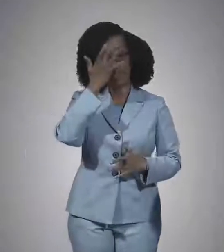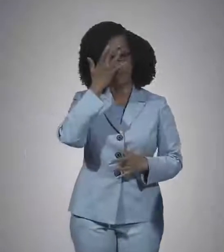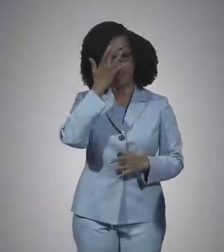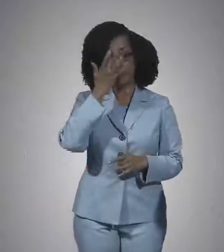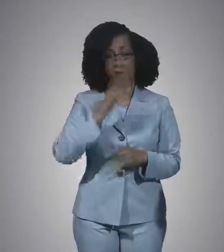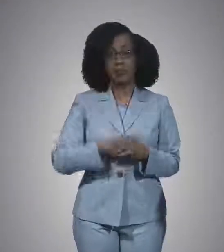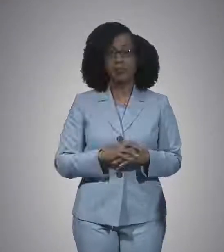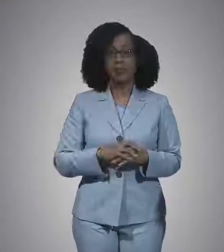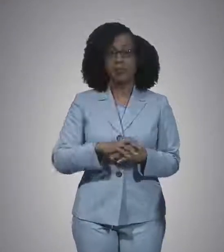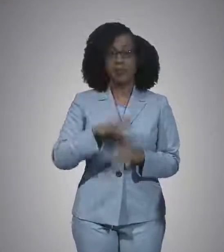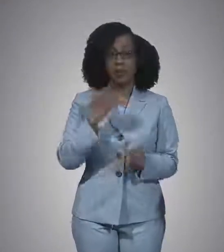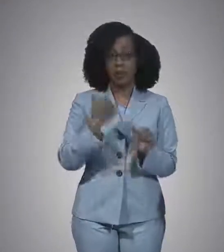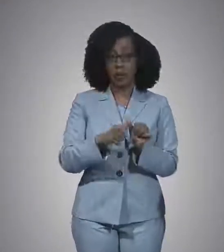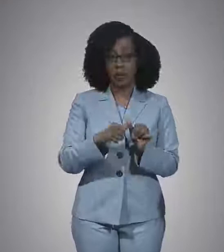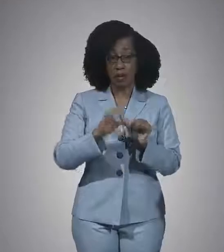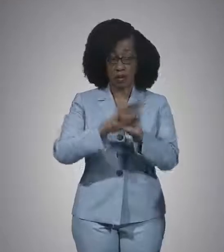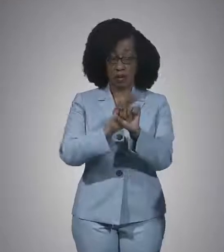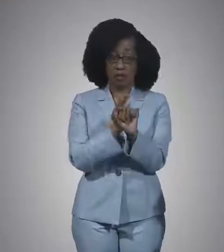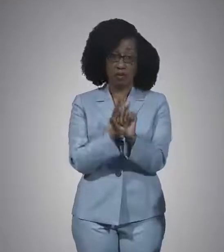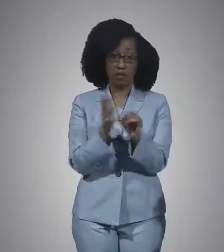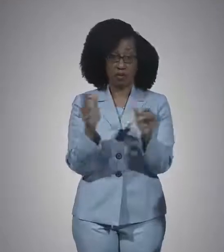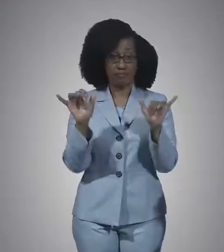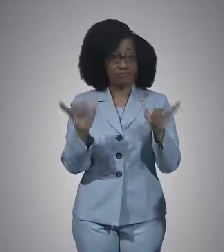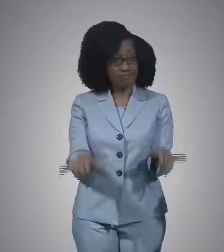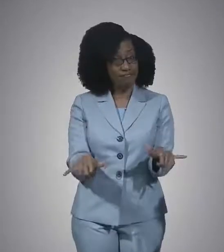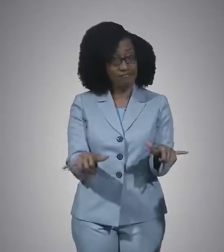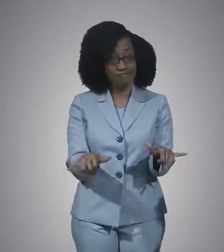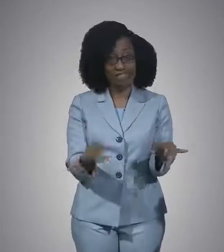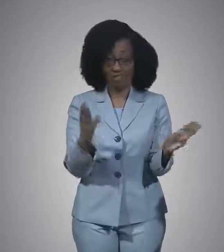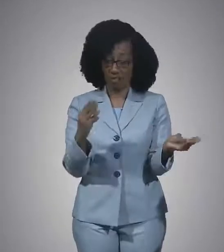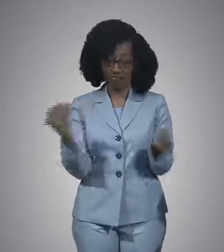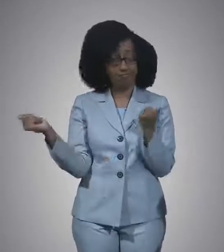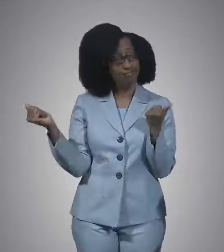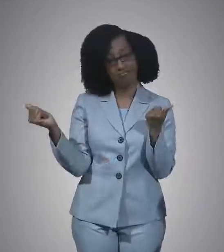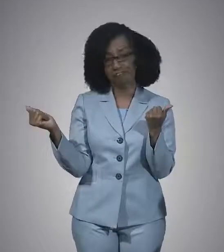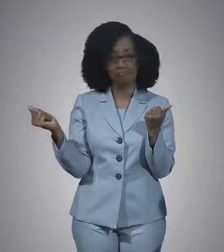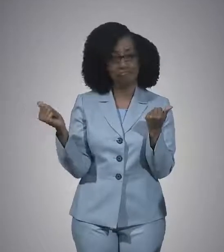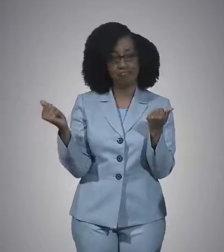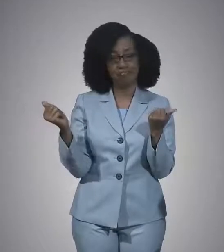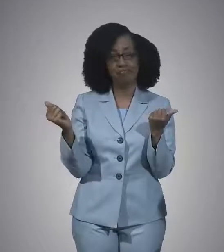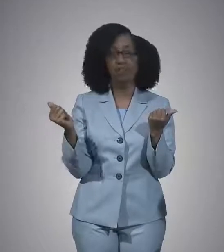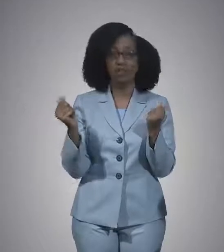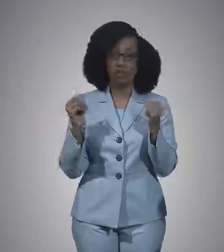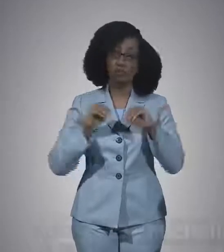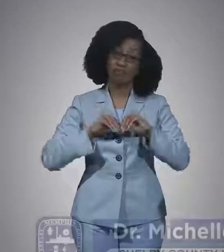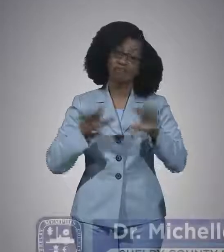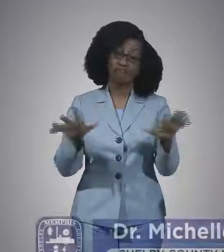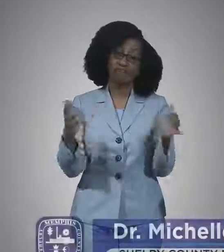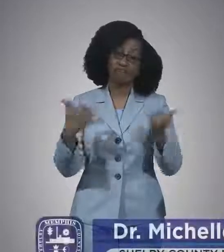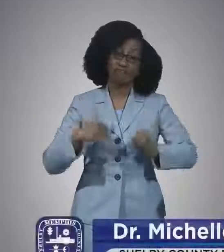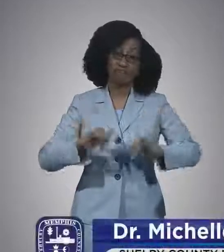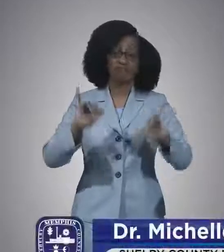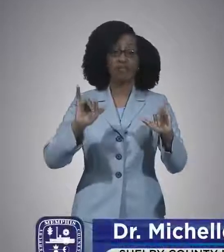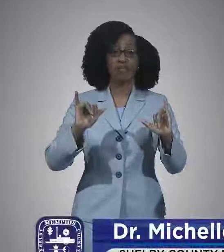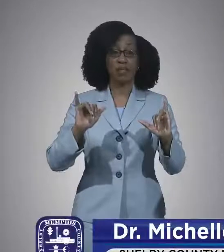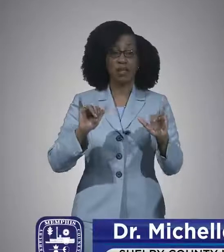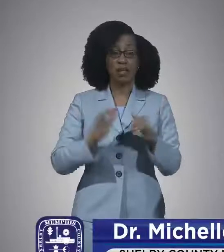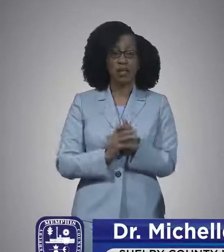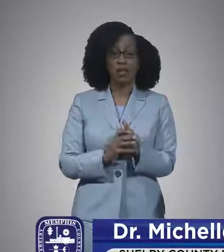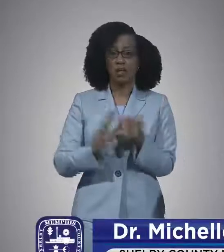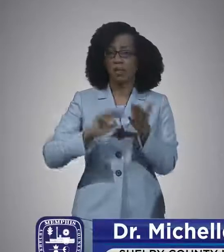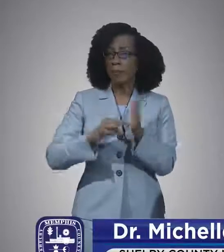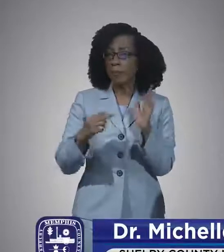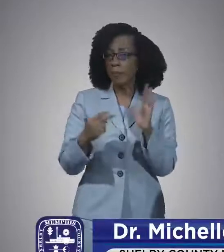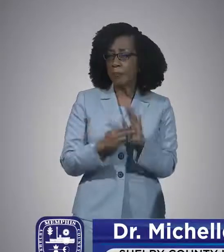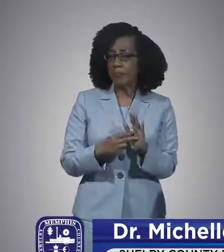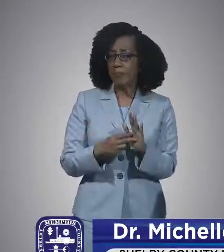Remember that COVID-19 is still with us. And with that, you have to remember that because it's with us, even